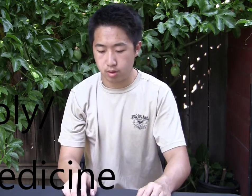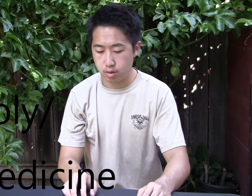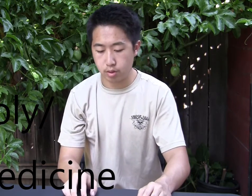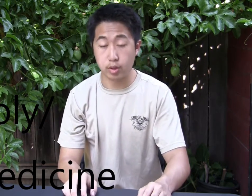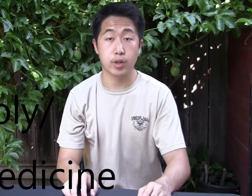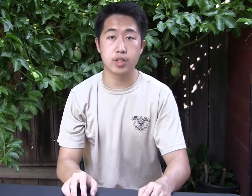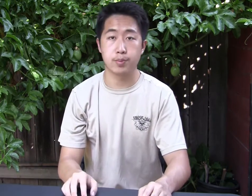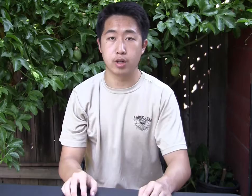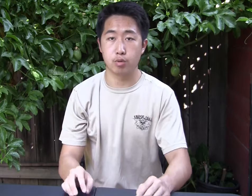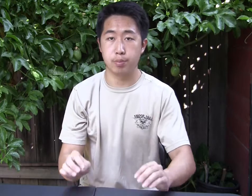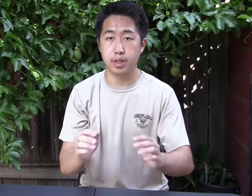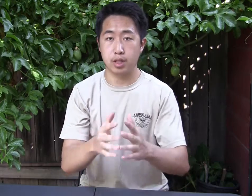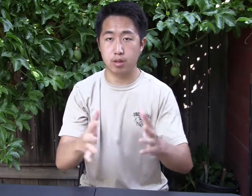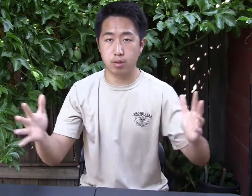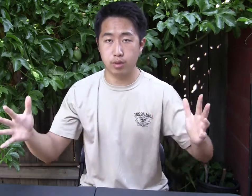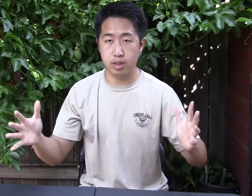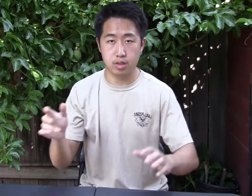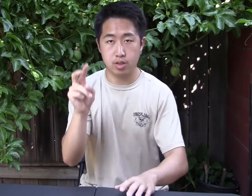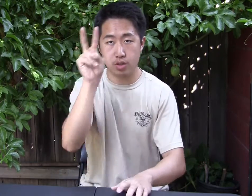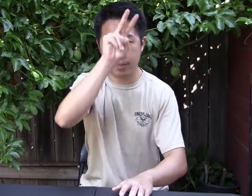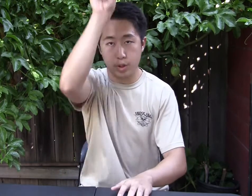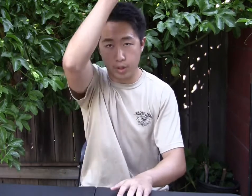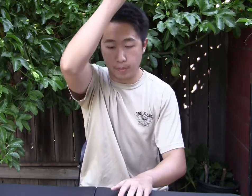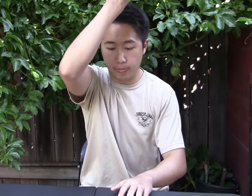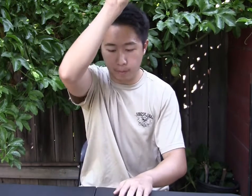So the Great Spirit would be Great Spirit.